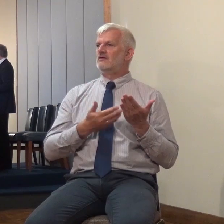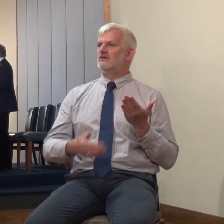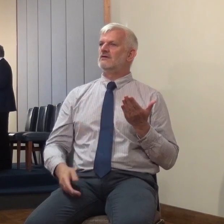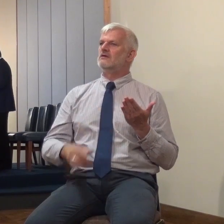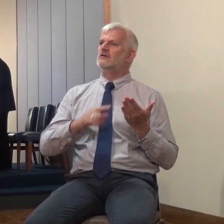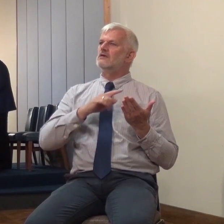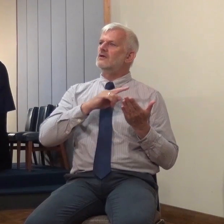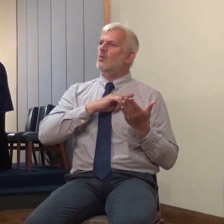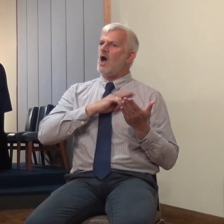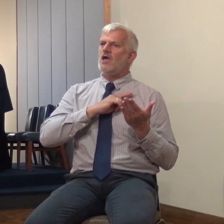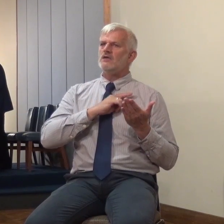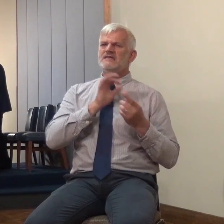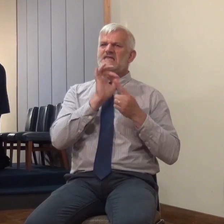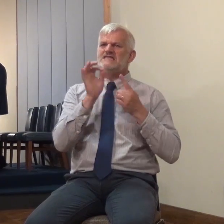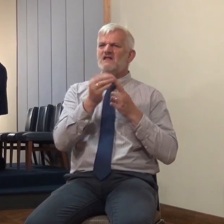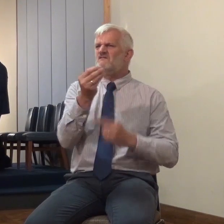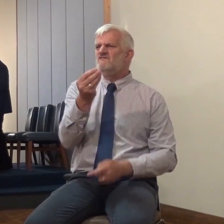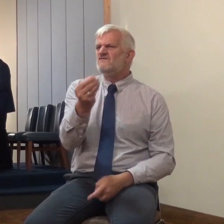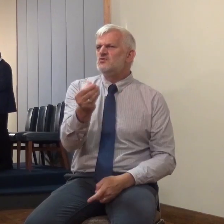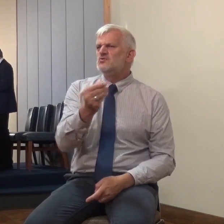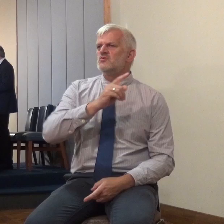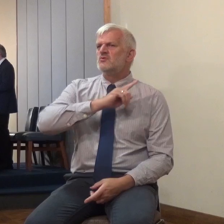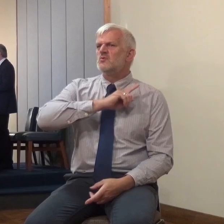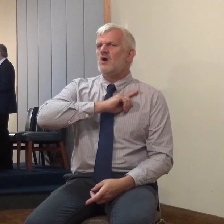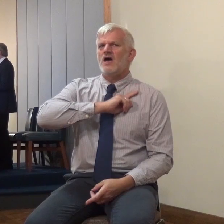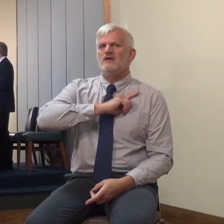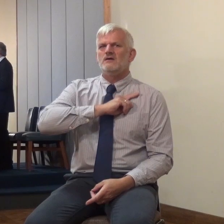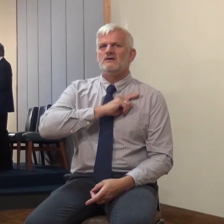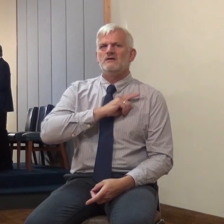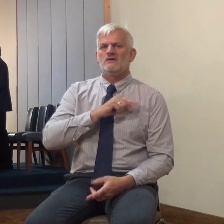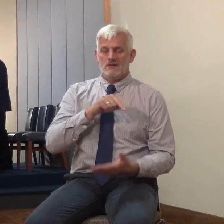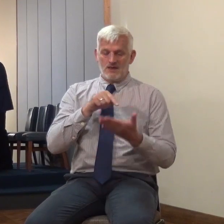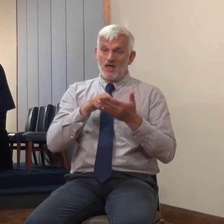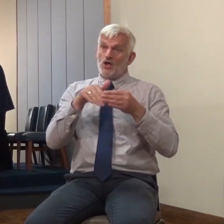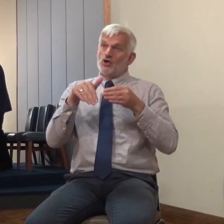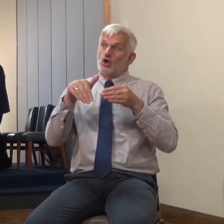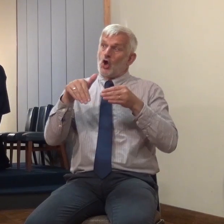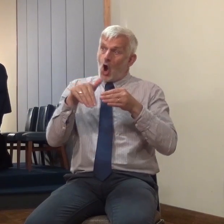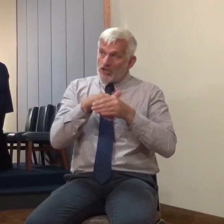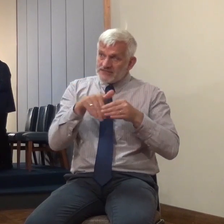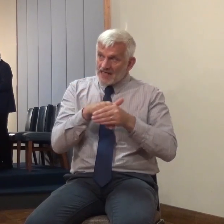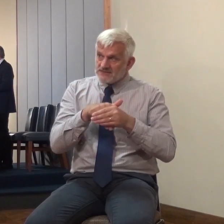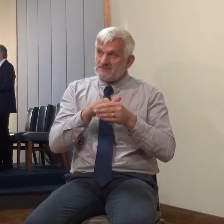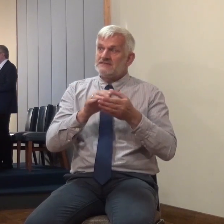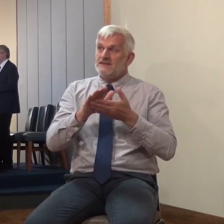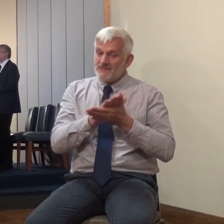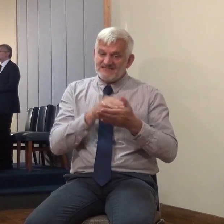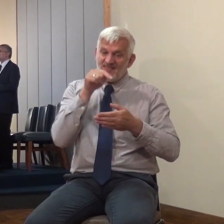this particular section of his second letter to the Corinthians does not actually hinge on the